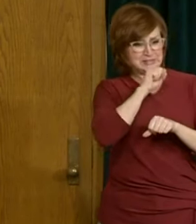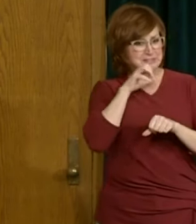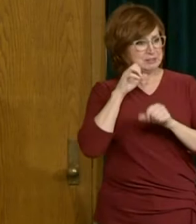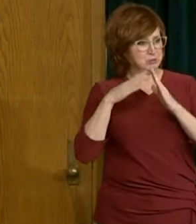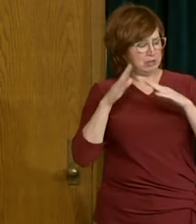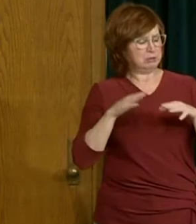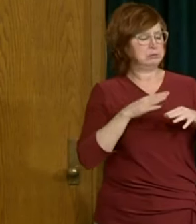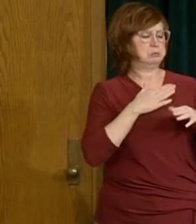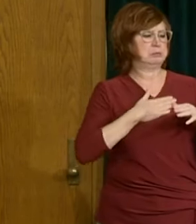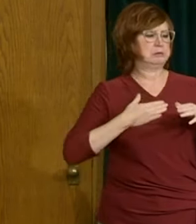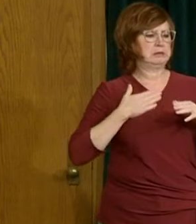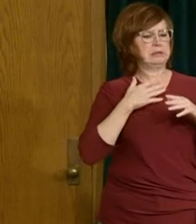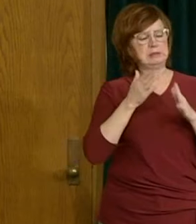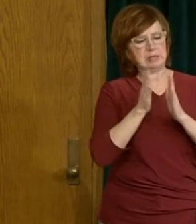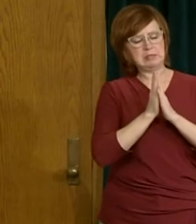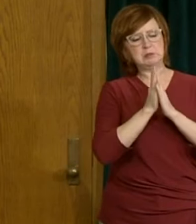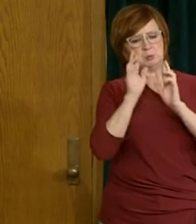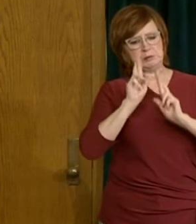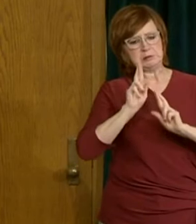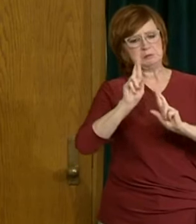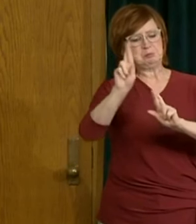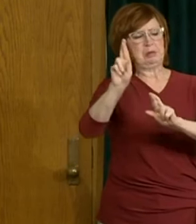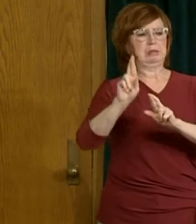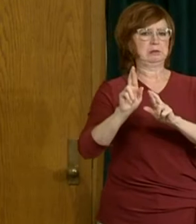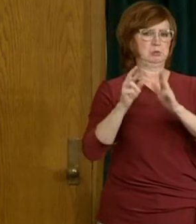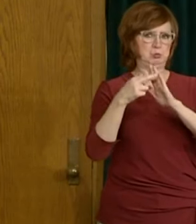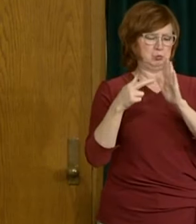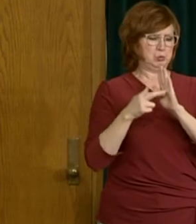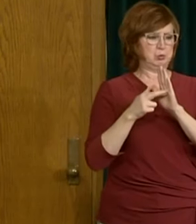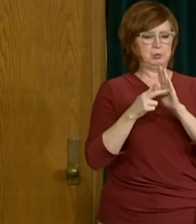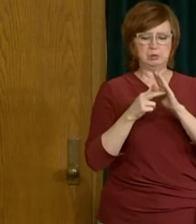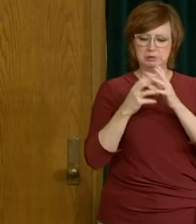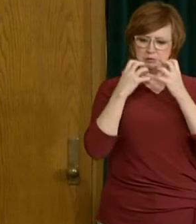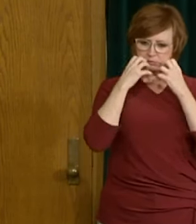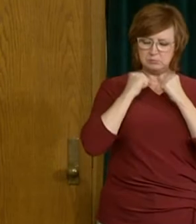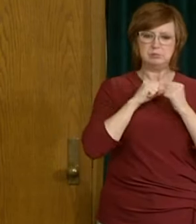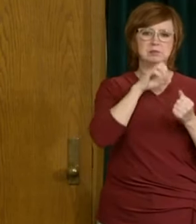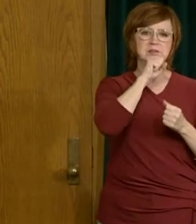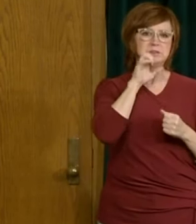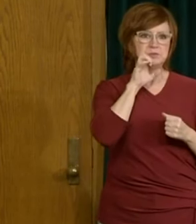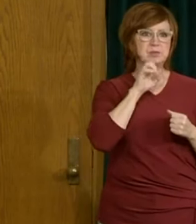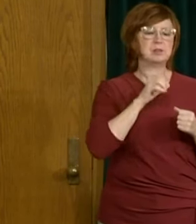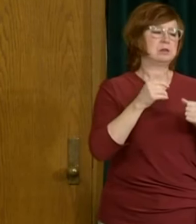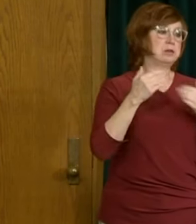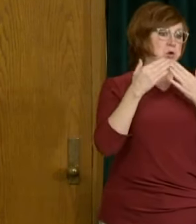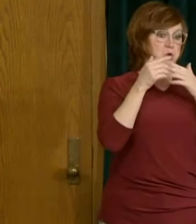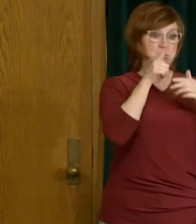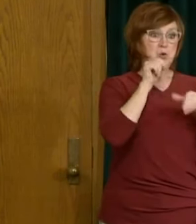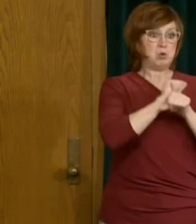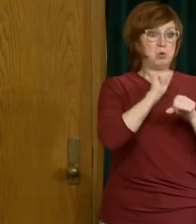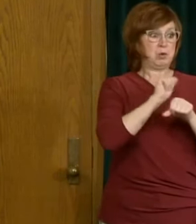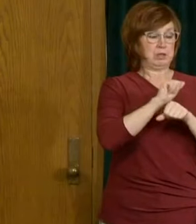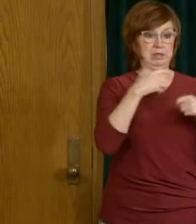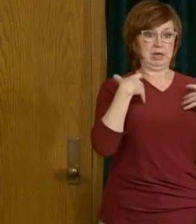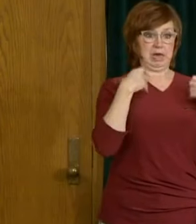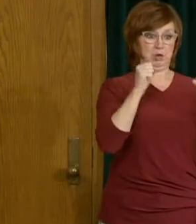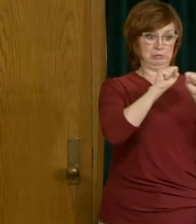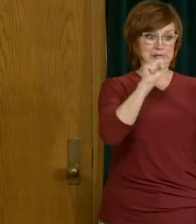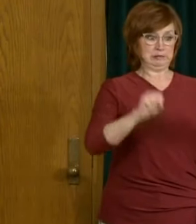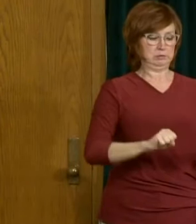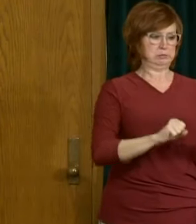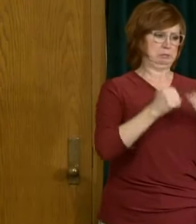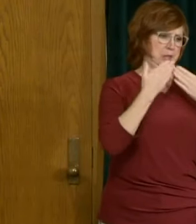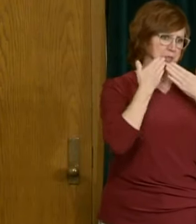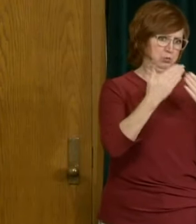COVID-19. Once again, I want to thank all our healthcare workers and everyone in our healthcare system for everything you're doing to keep